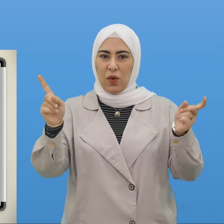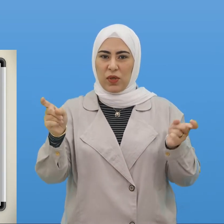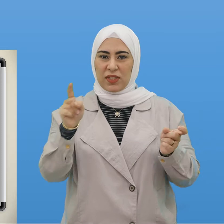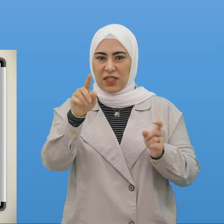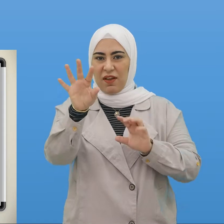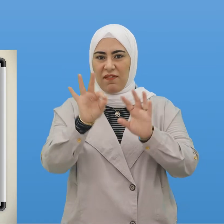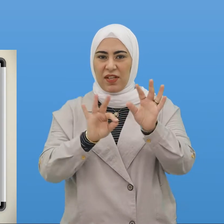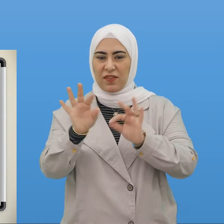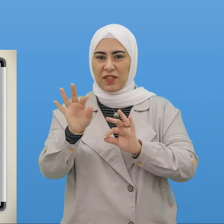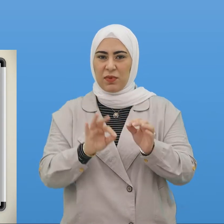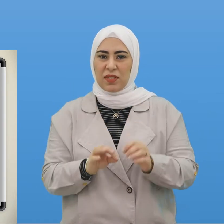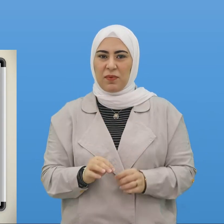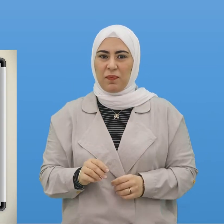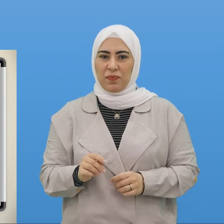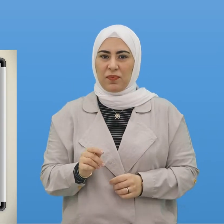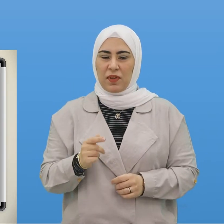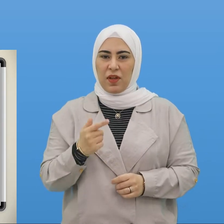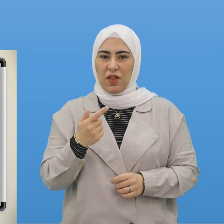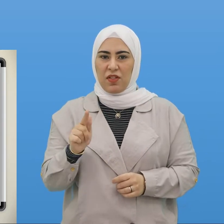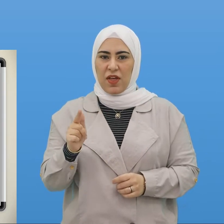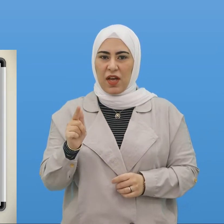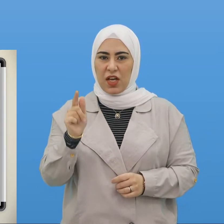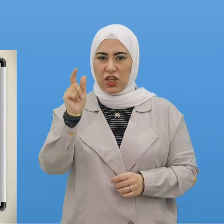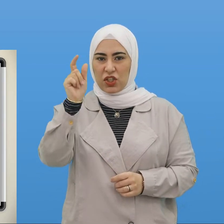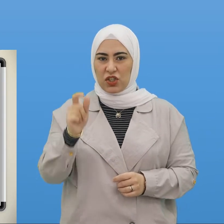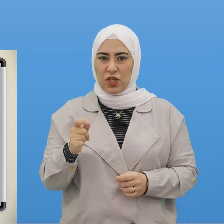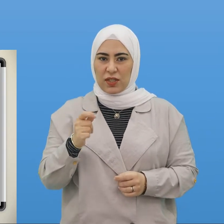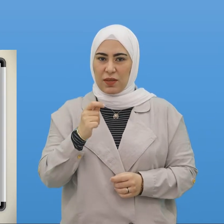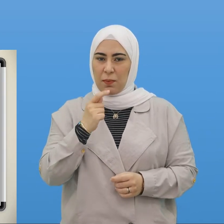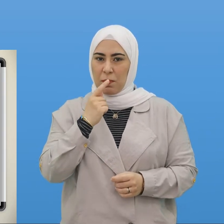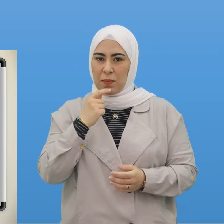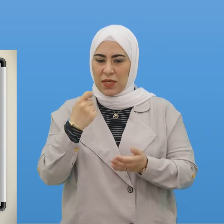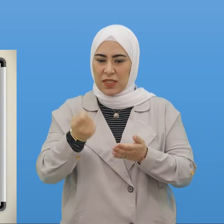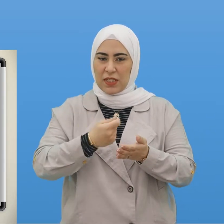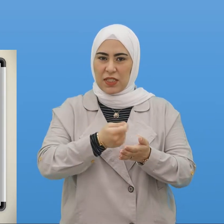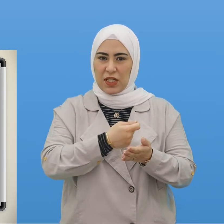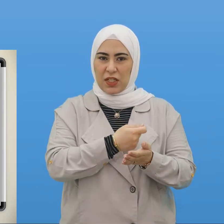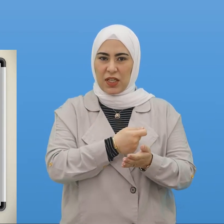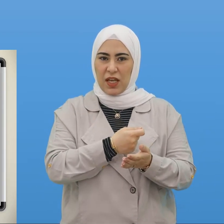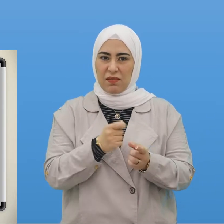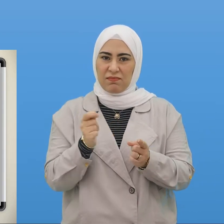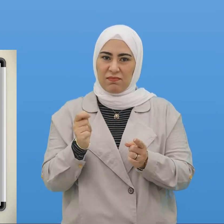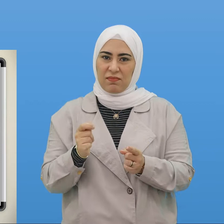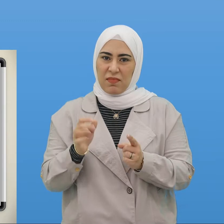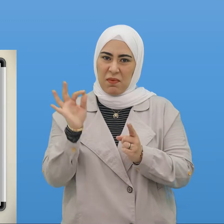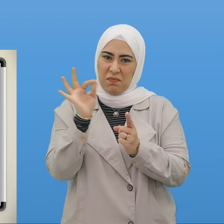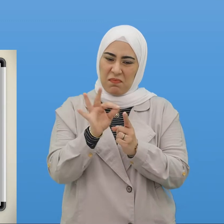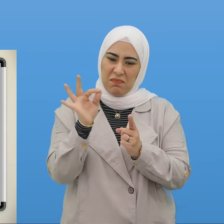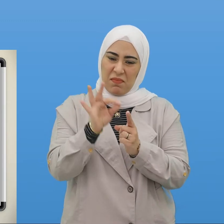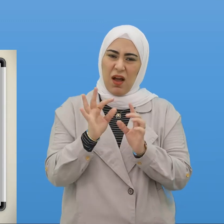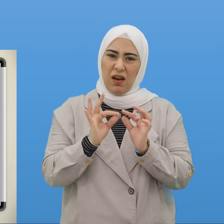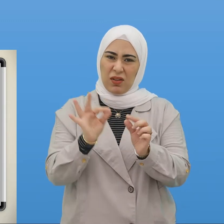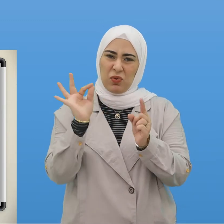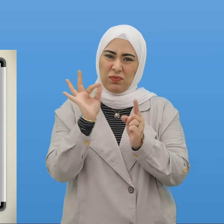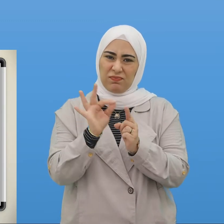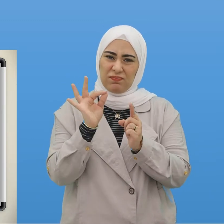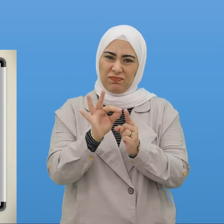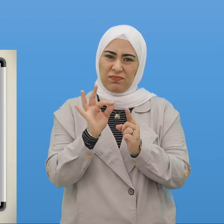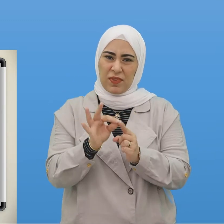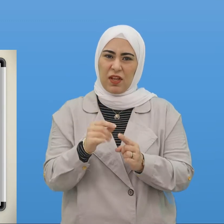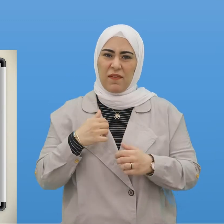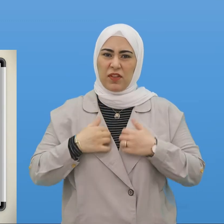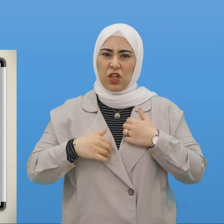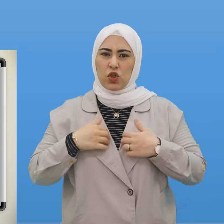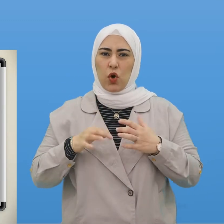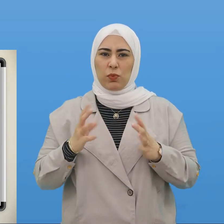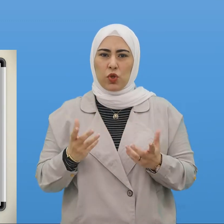one. The secretary was criticized so much by her employers that she began to feel she was criticized. She